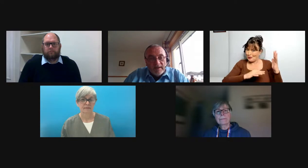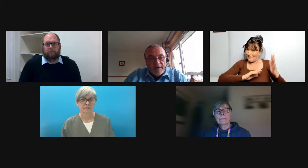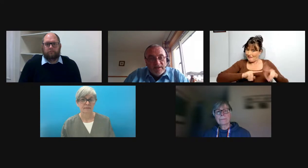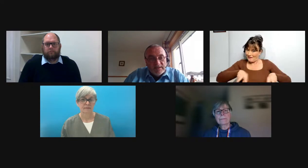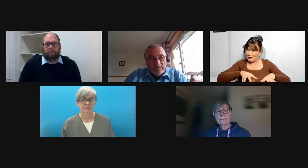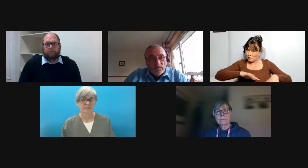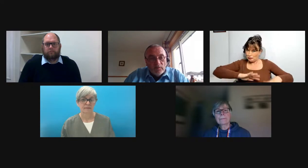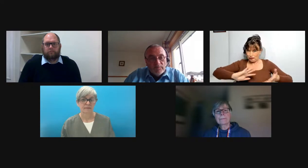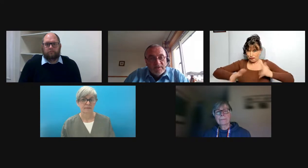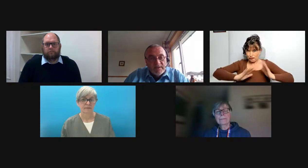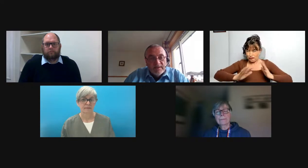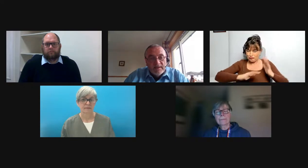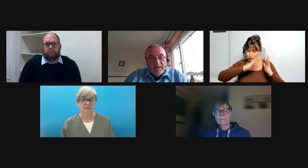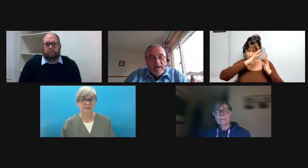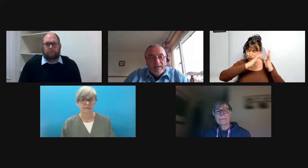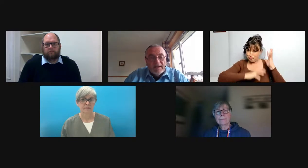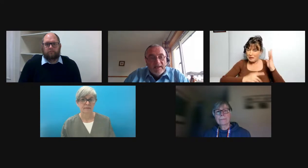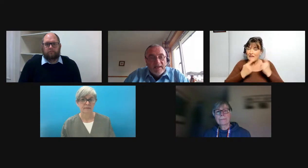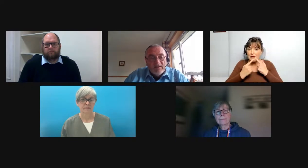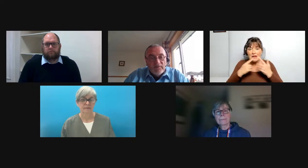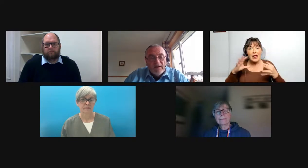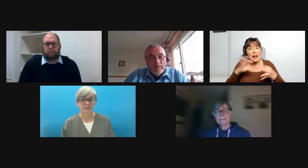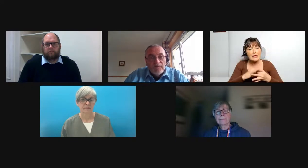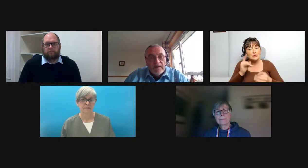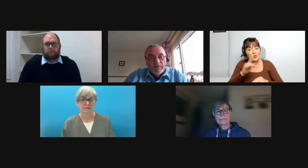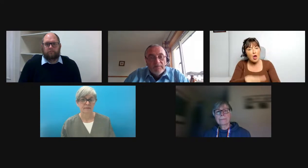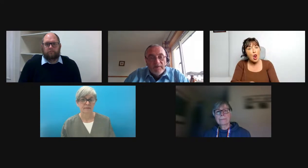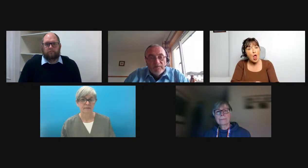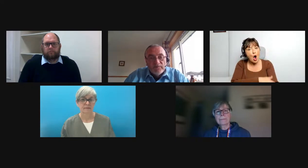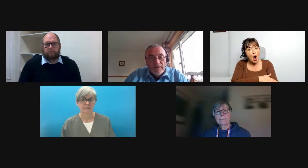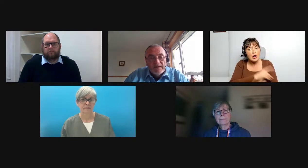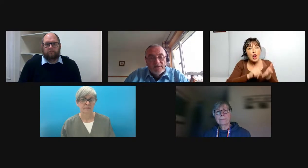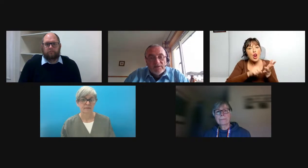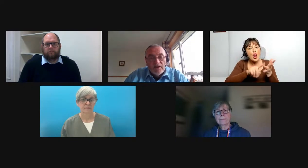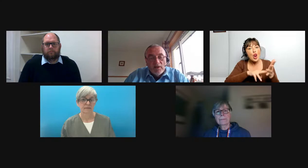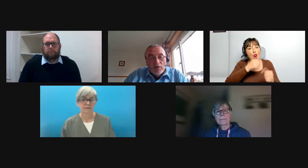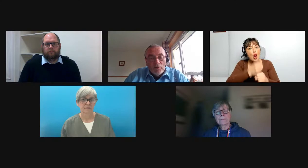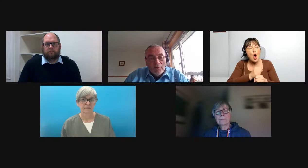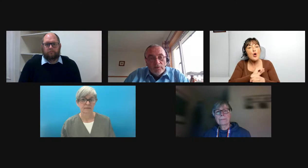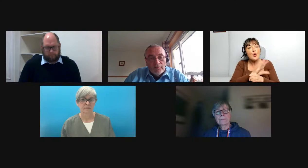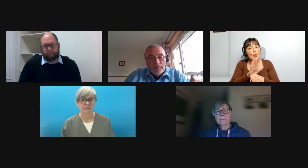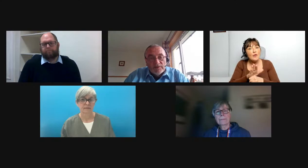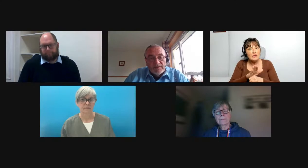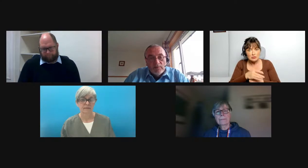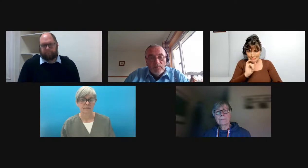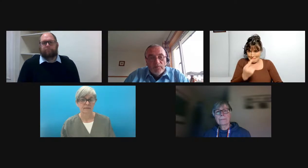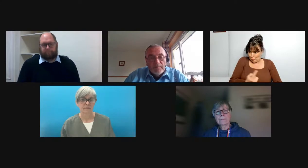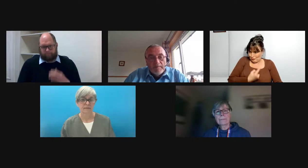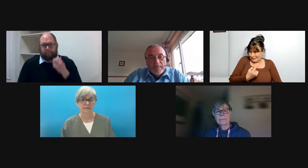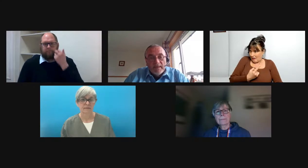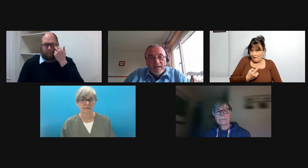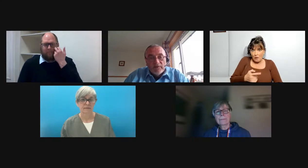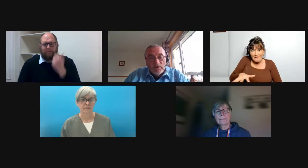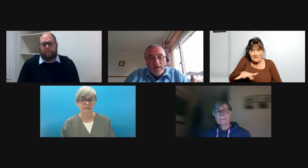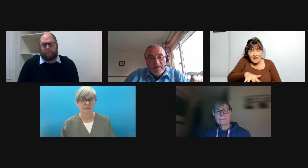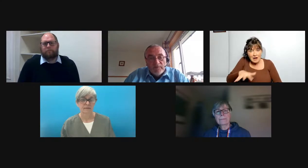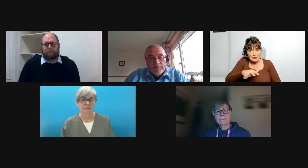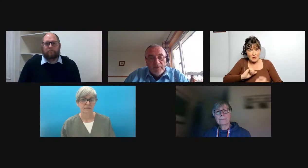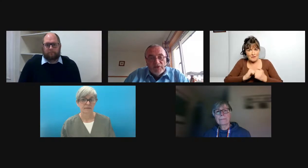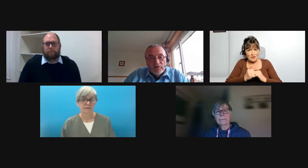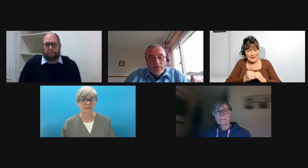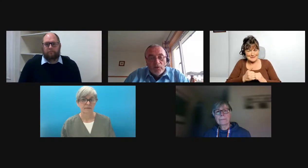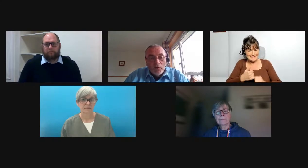our NHS Inform site. And again, if any family or friends or you yourself